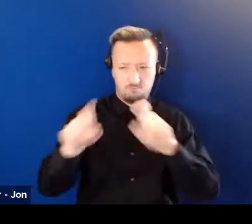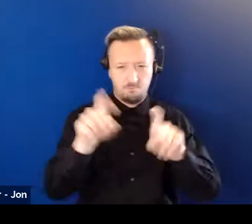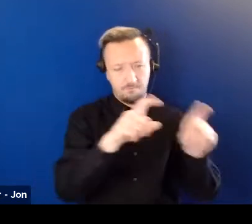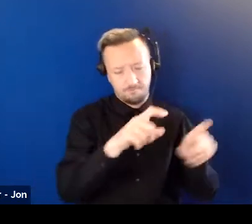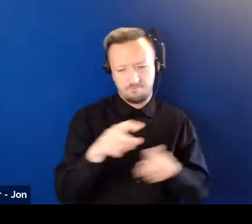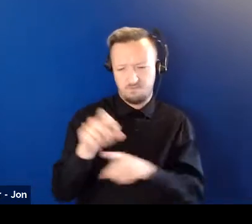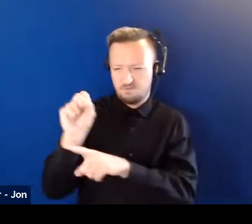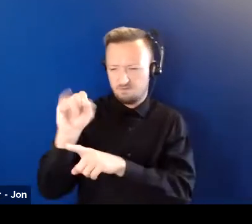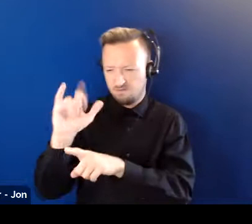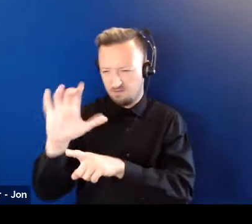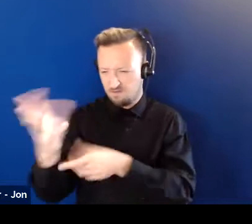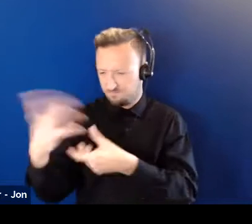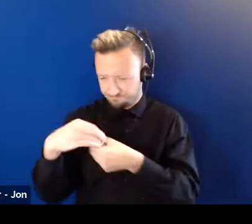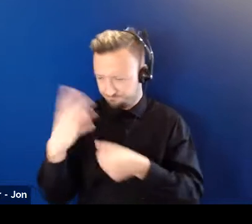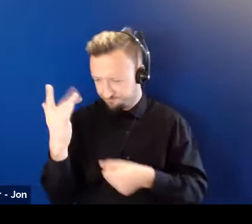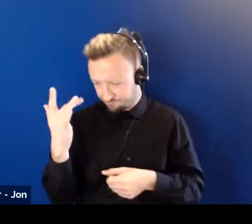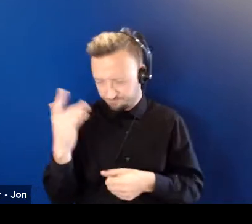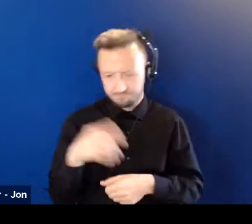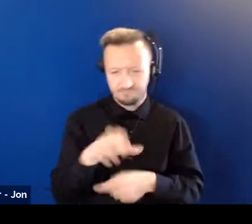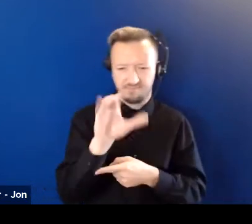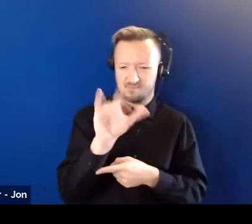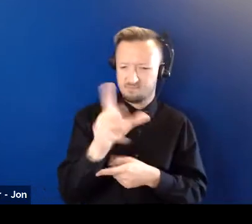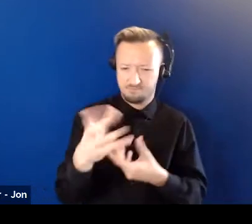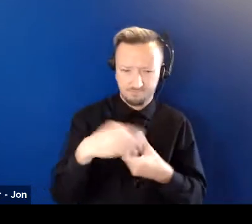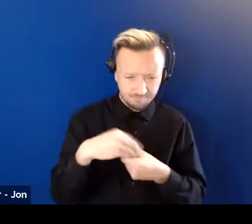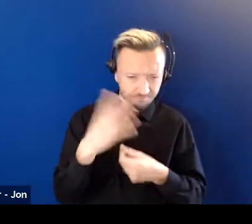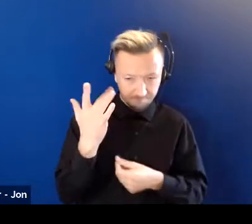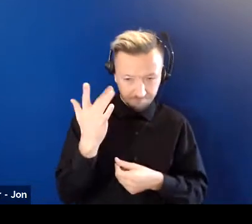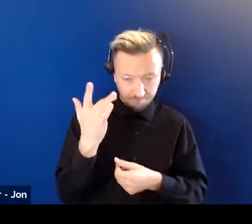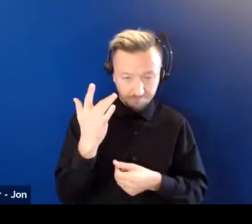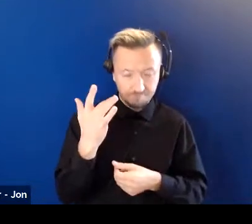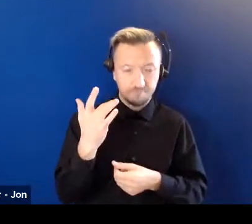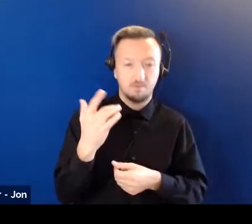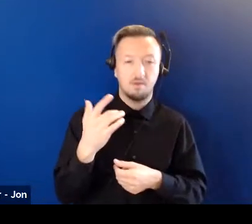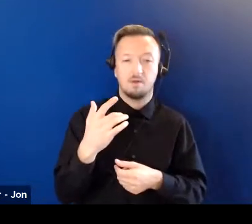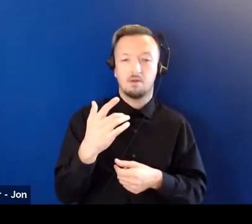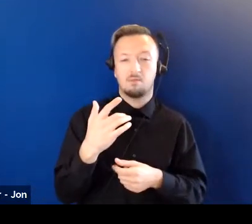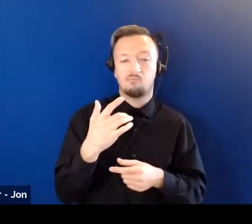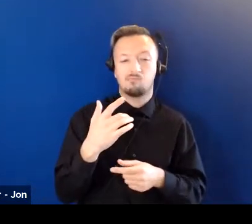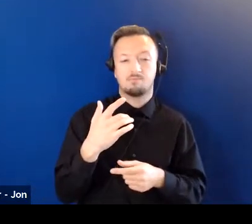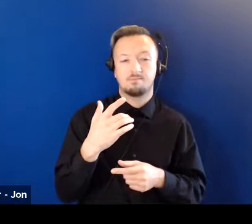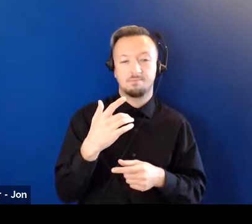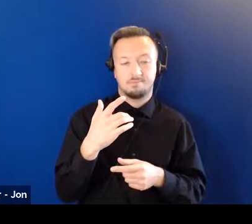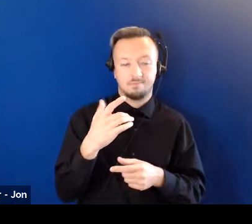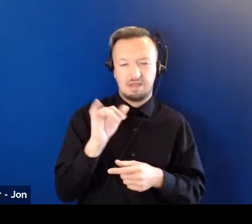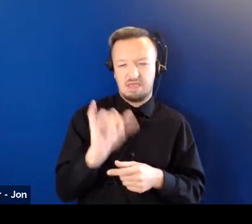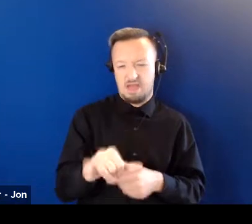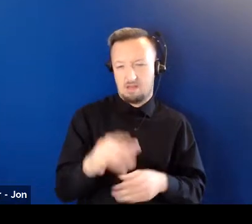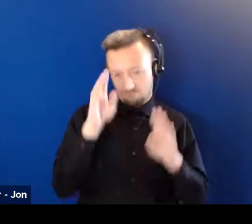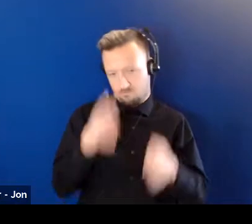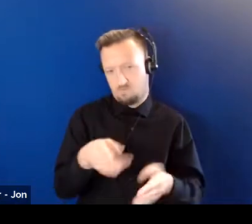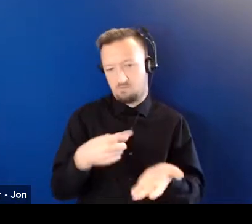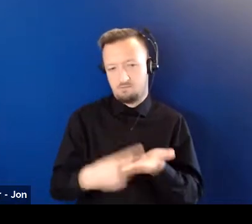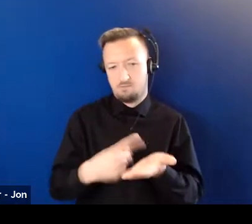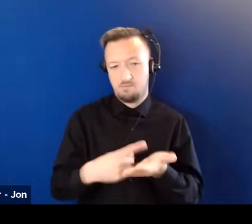got involved, why the Centers for Independent Living were part of the application process. And that's really what we're going to focus